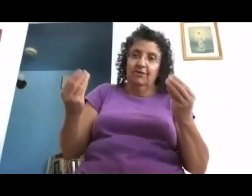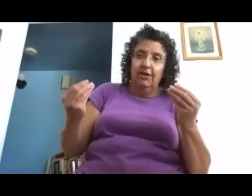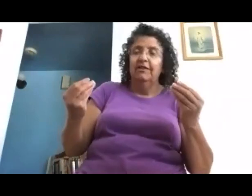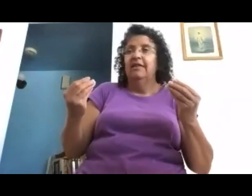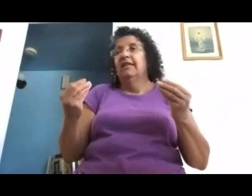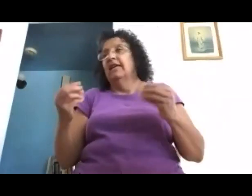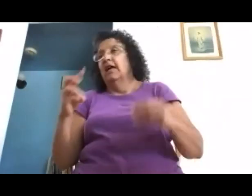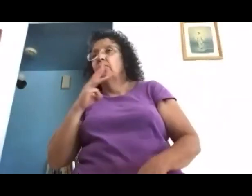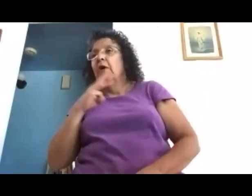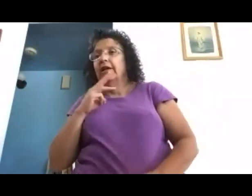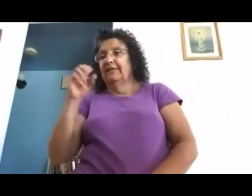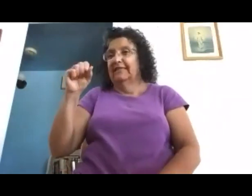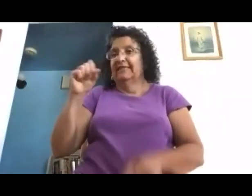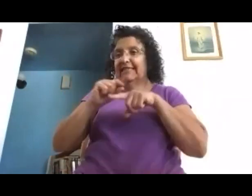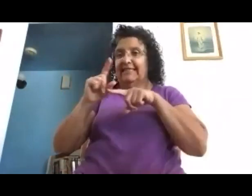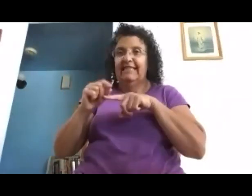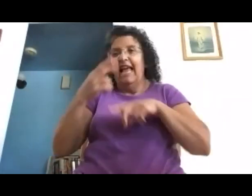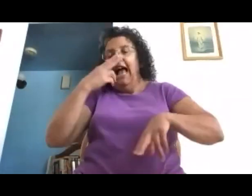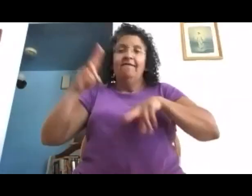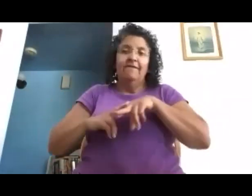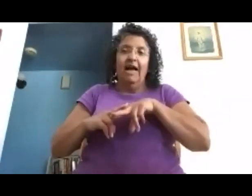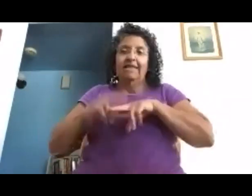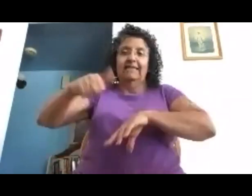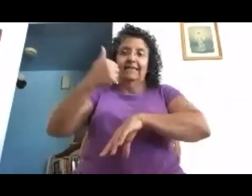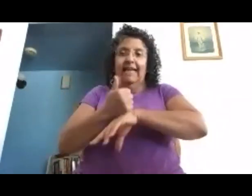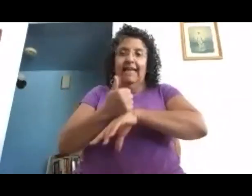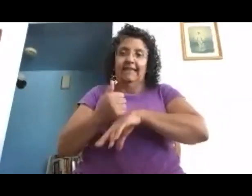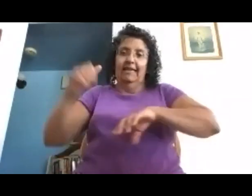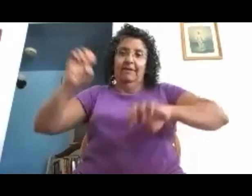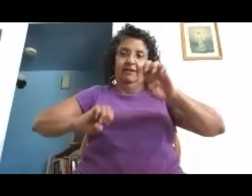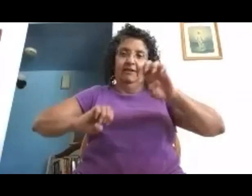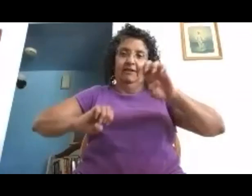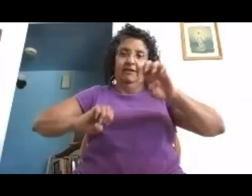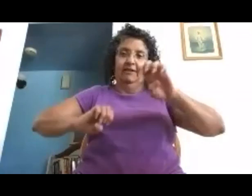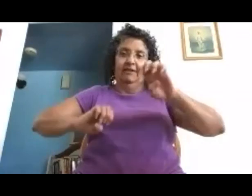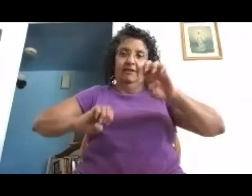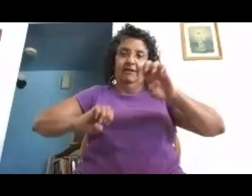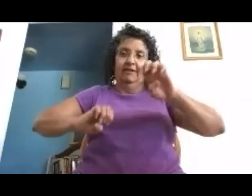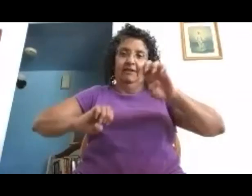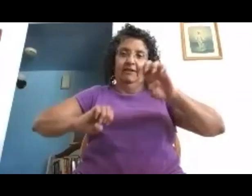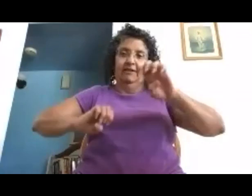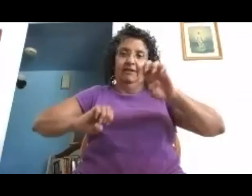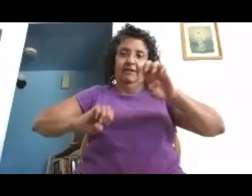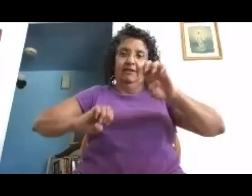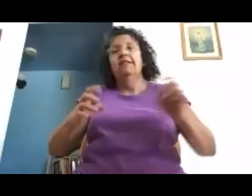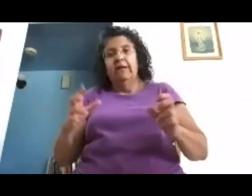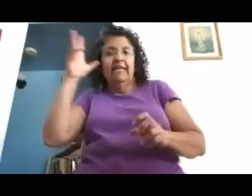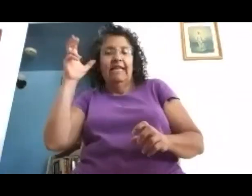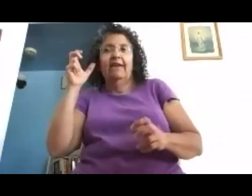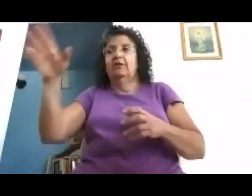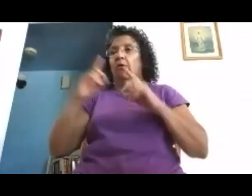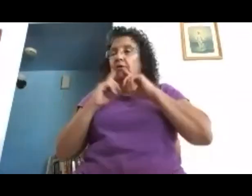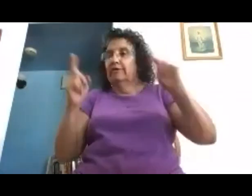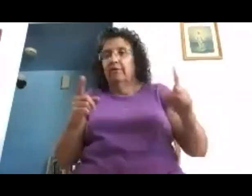setting up an experiment, and I look forward to hearing your results or even your unique questions that come up from